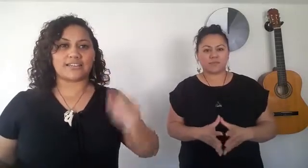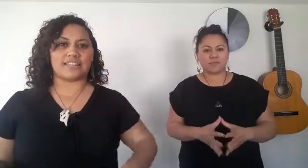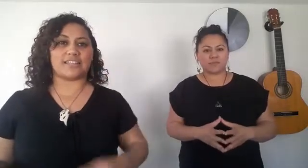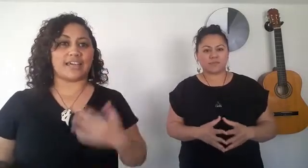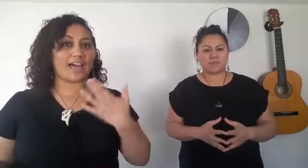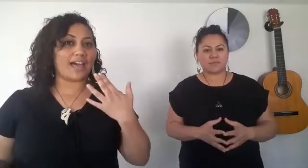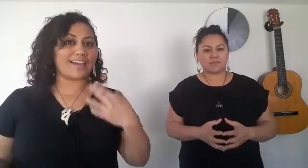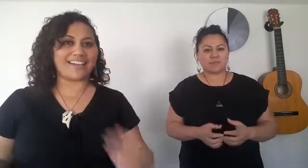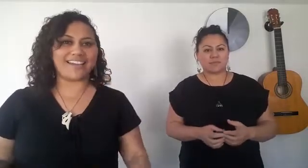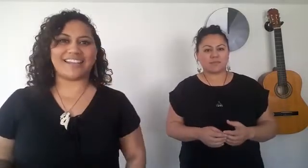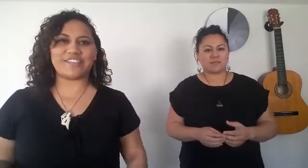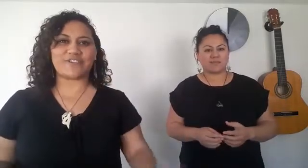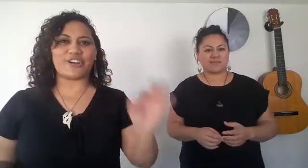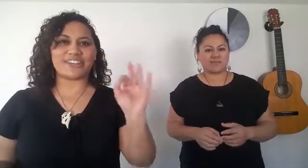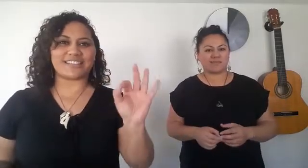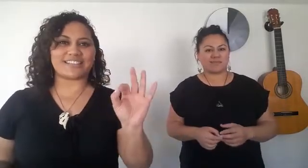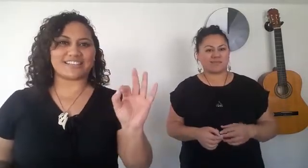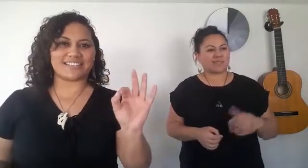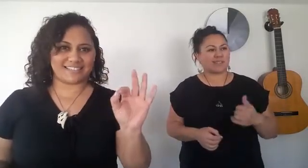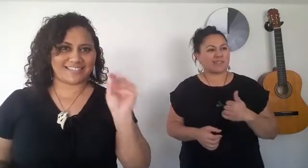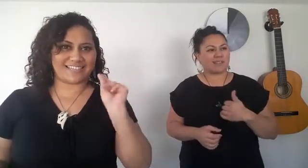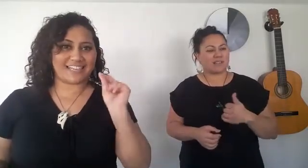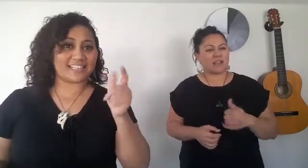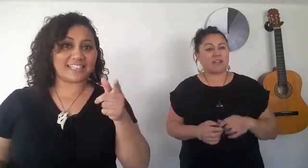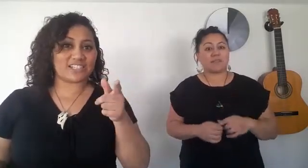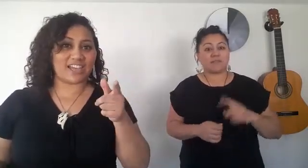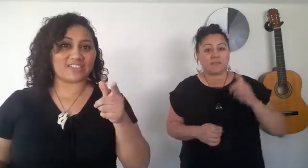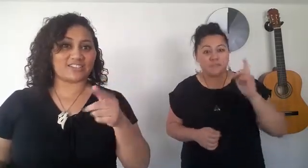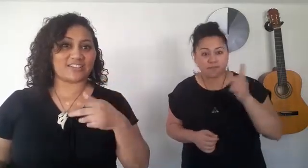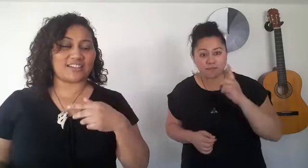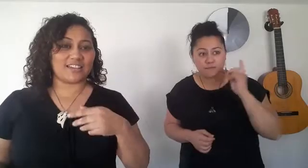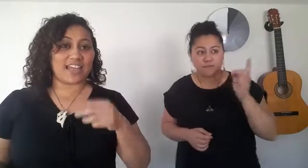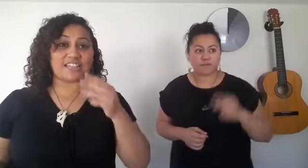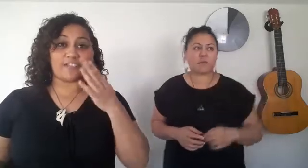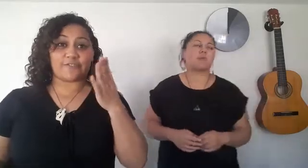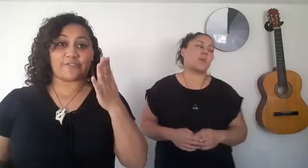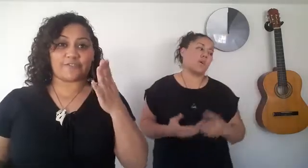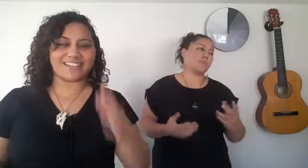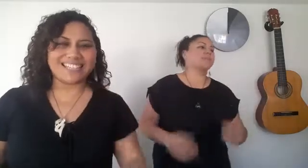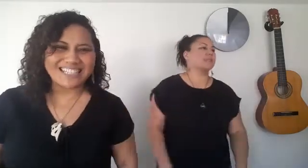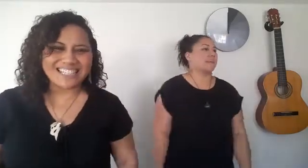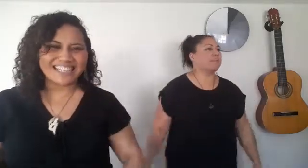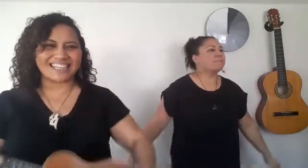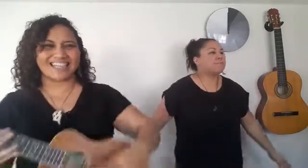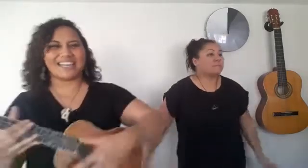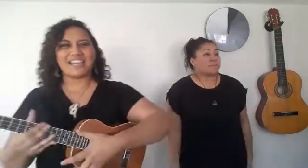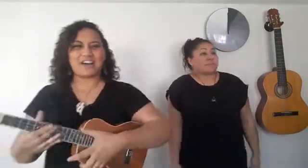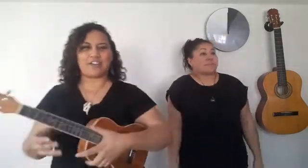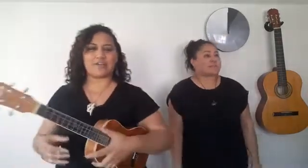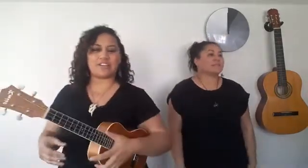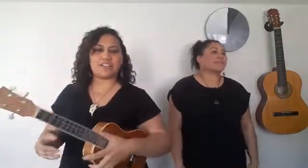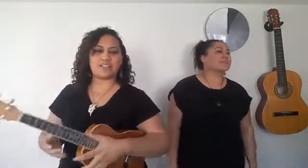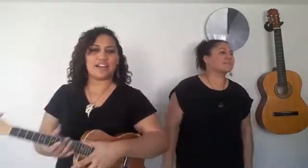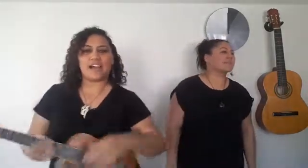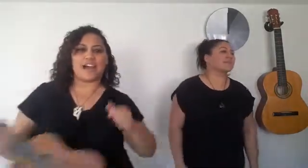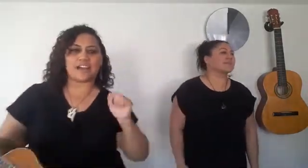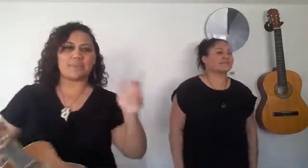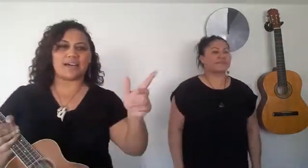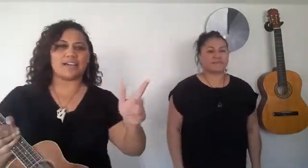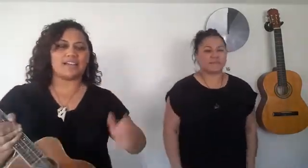and the ng, and you've got it. It doesn't change. And the all right, we're going to do aha ma. So